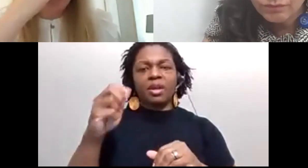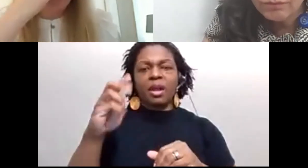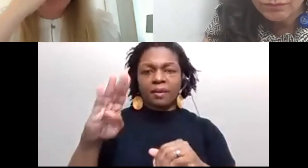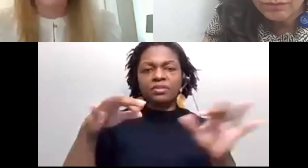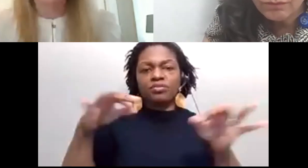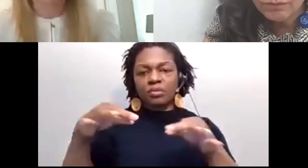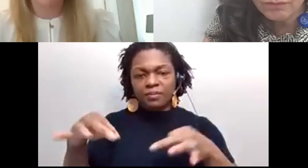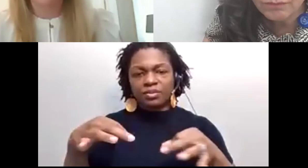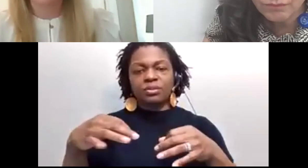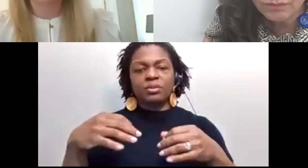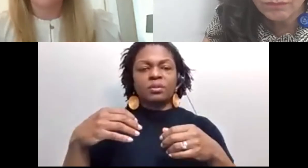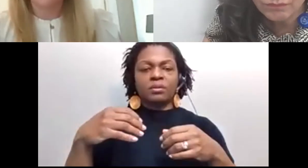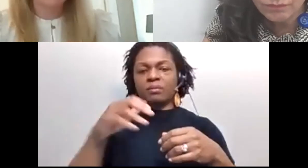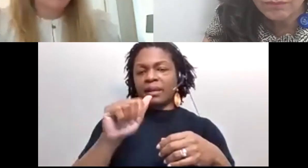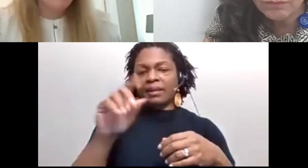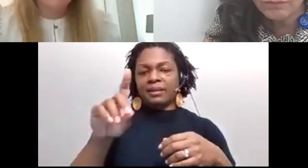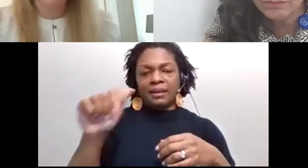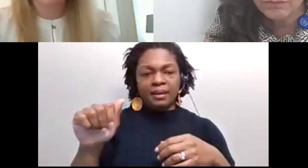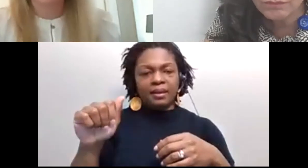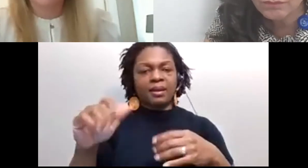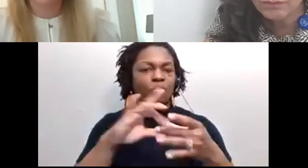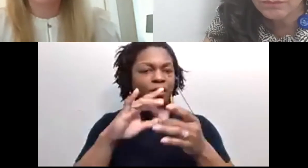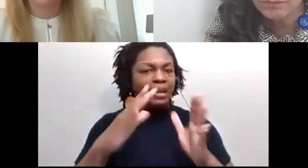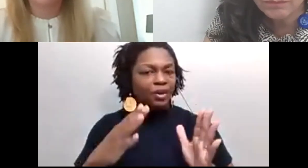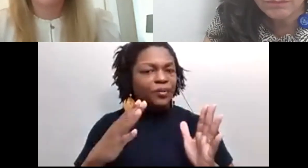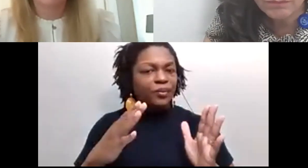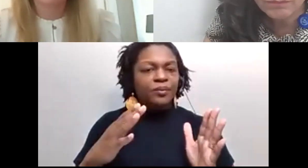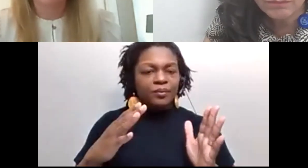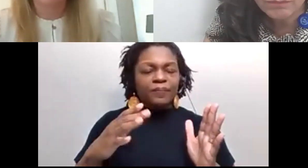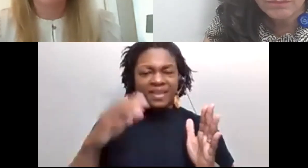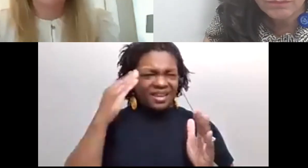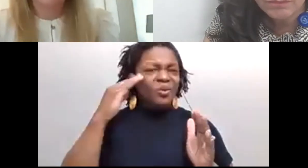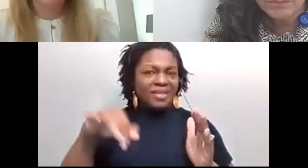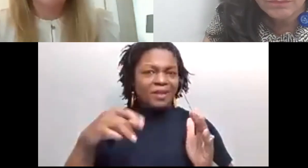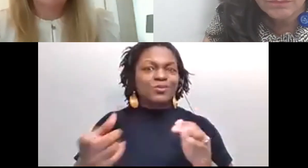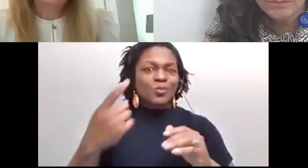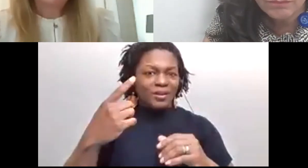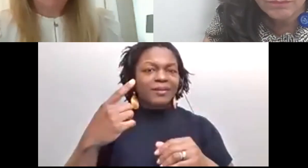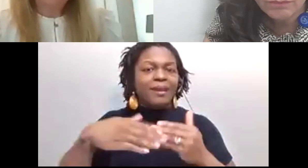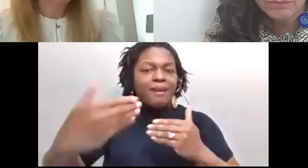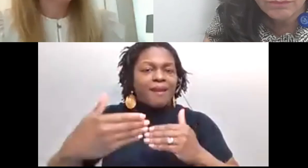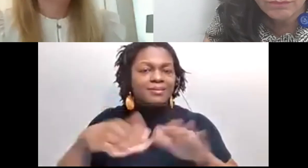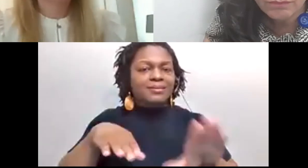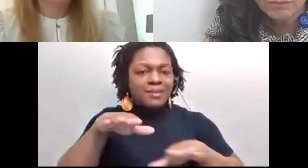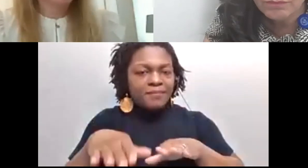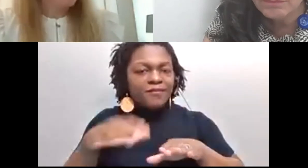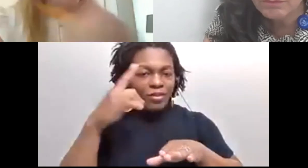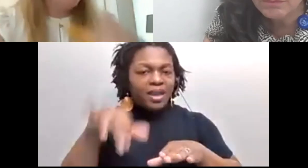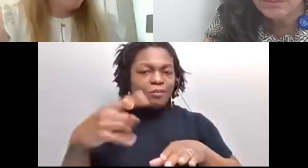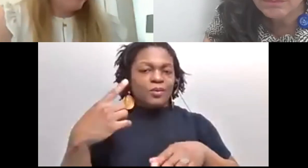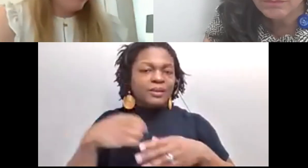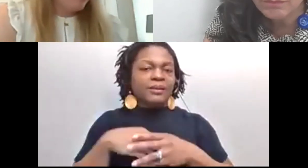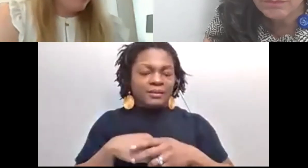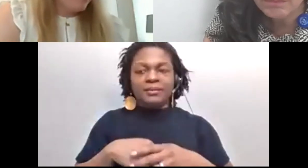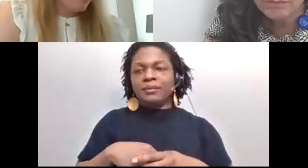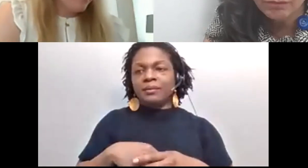responsibilities of the ADA coordinator. Yeah, so I know that was an identified next step for that one at least. Yeah, because